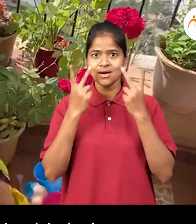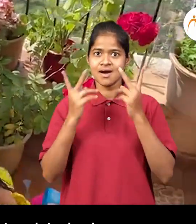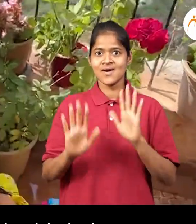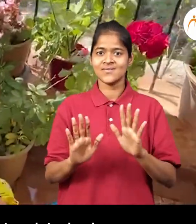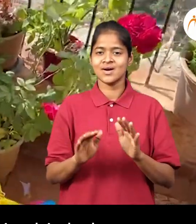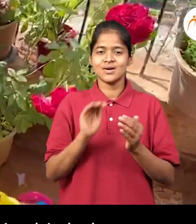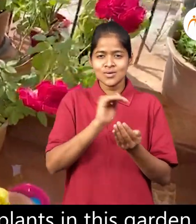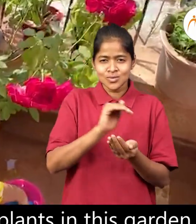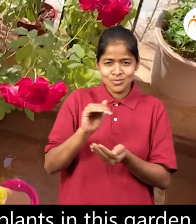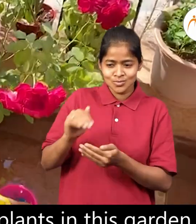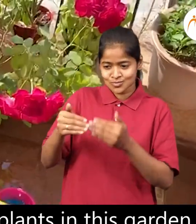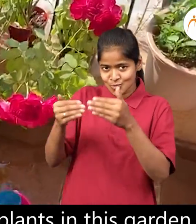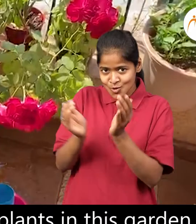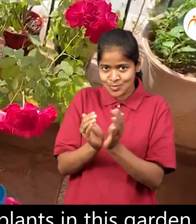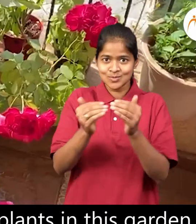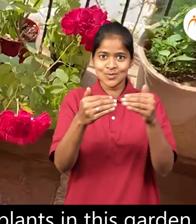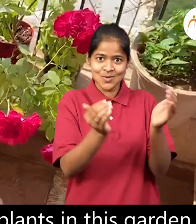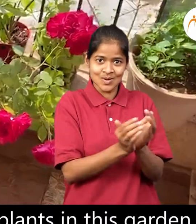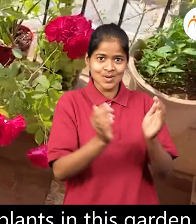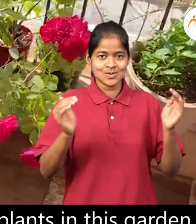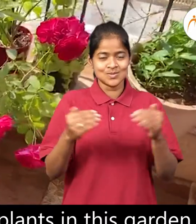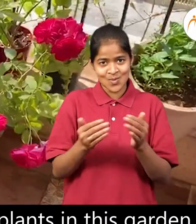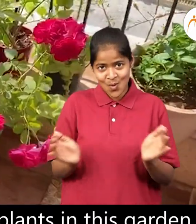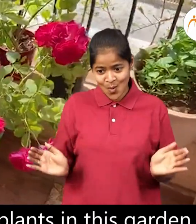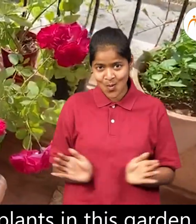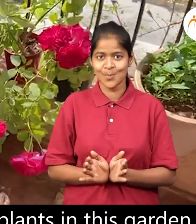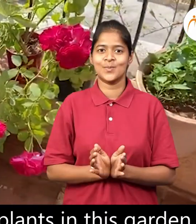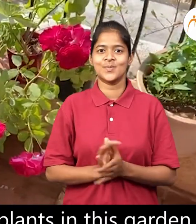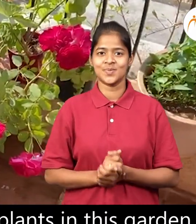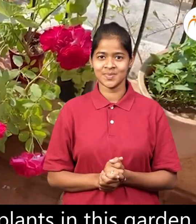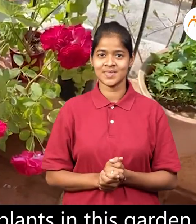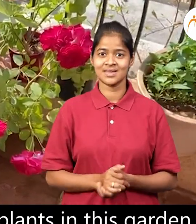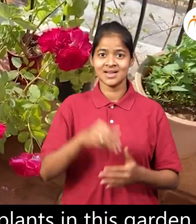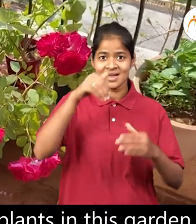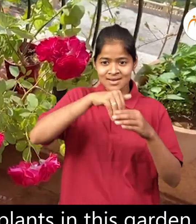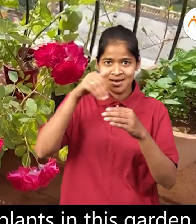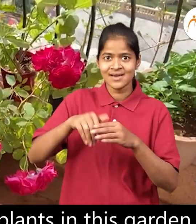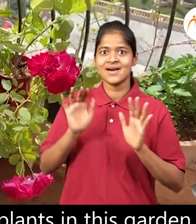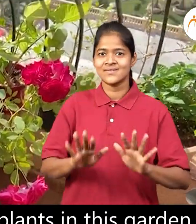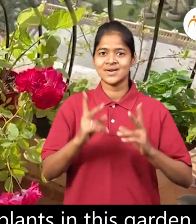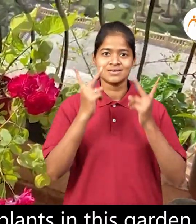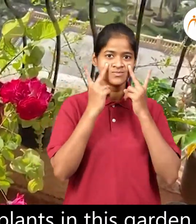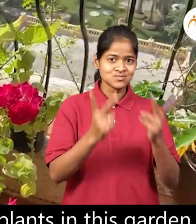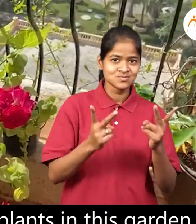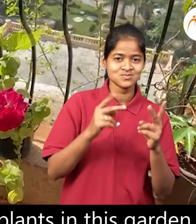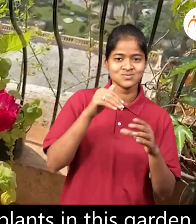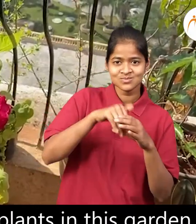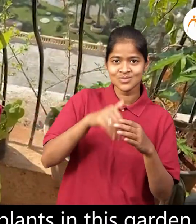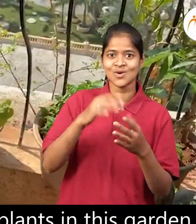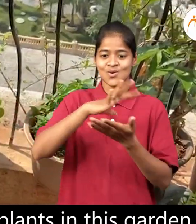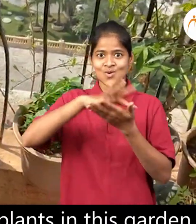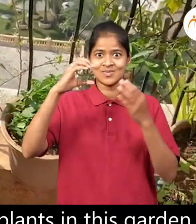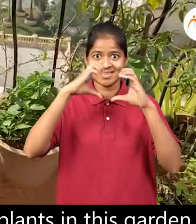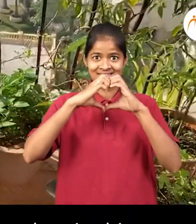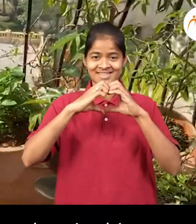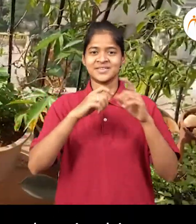balcony we can see different plants in this garden planted in big and small pots